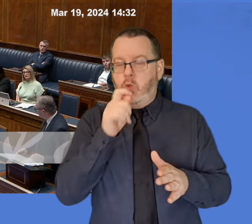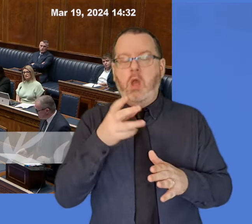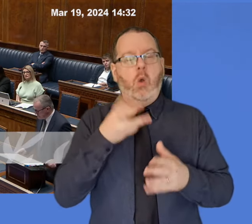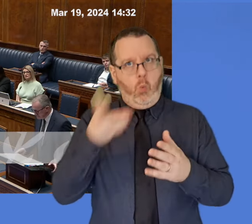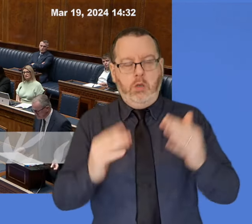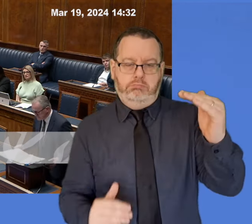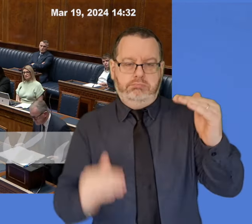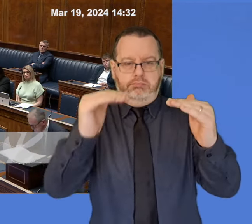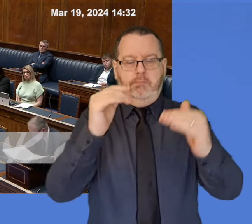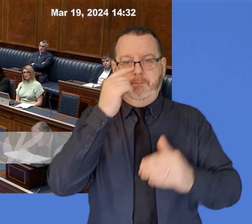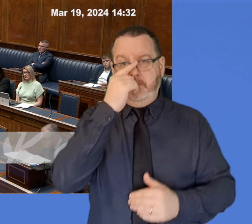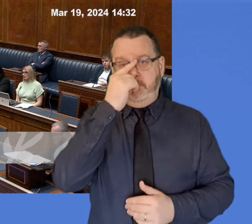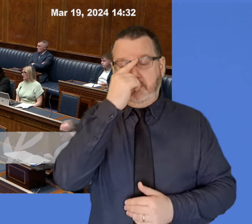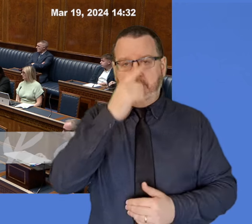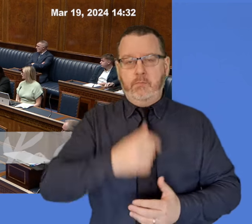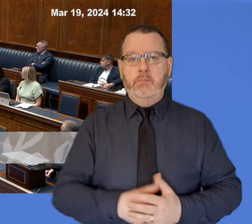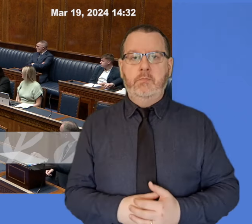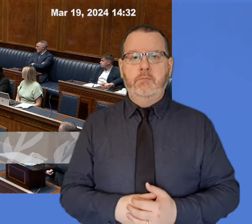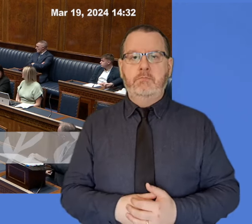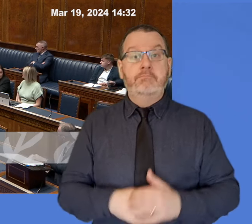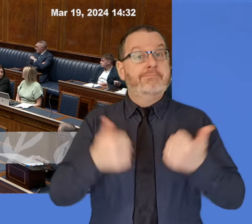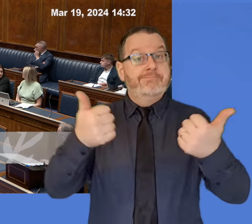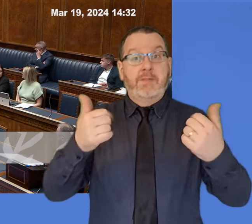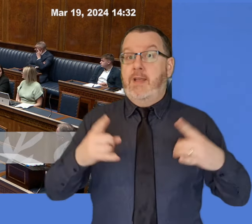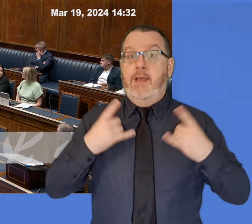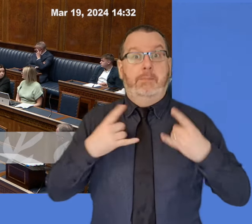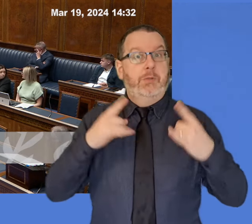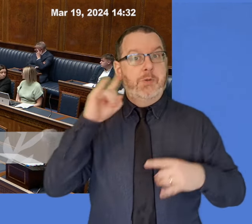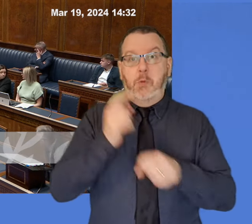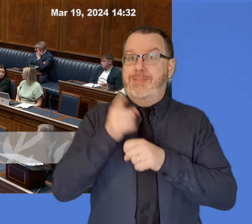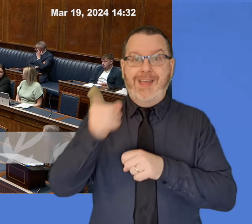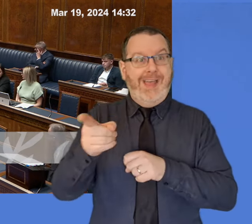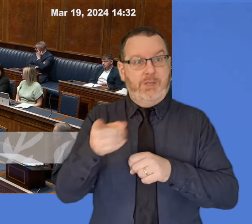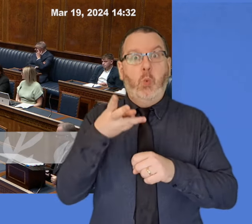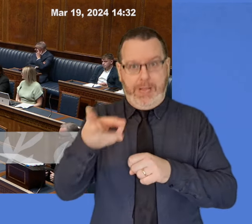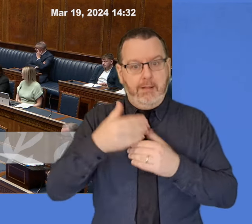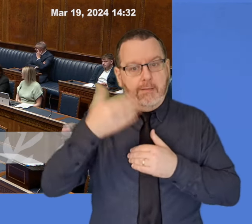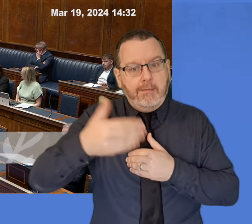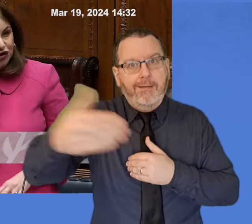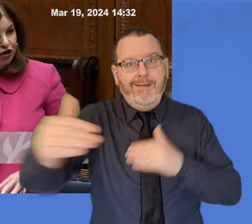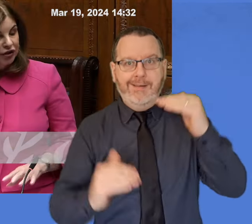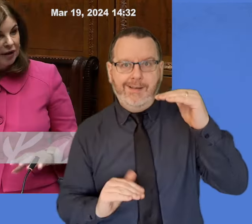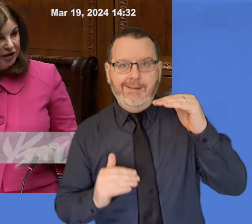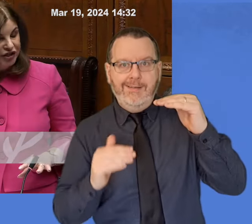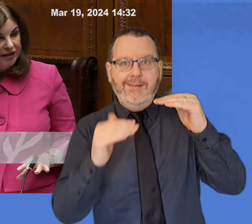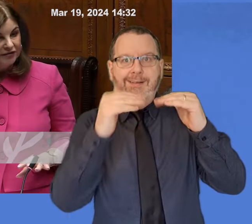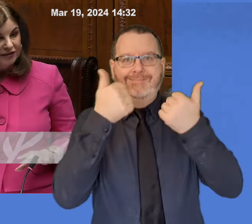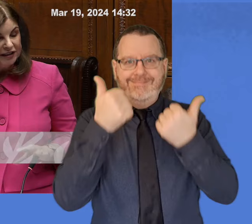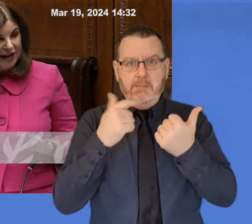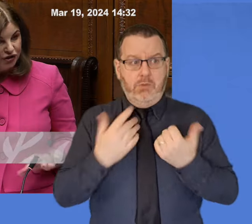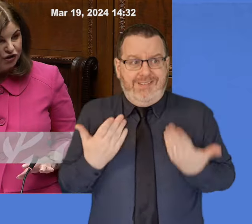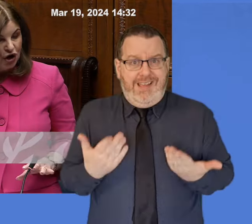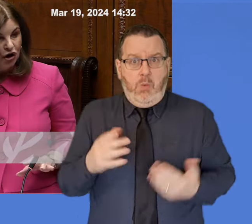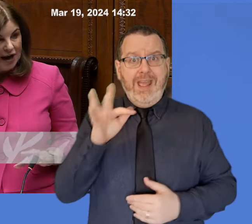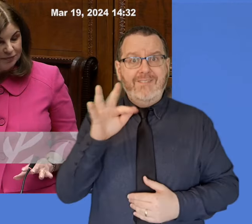lecturers. Ms. McLaughlin. Minister, and I'm pleased to hear that that's the direction of travel, but you can appreciate that